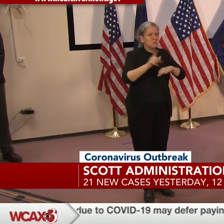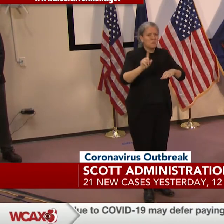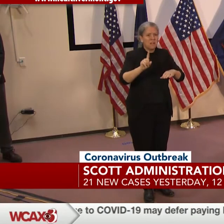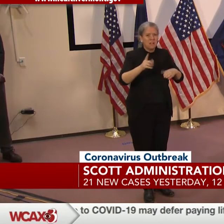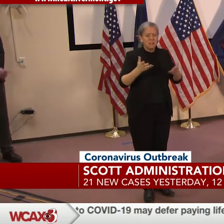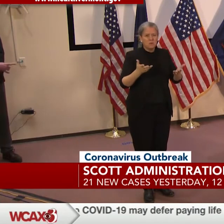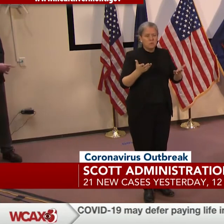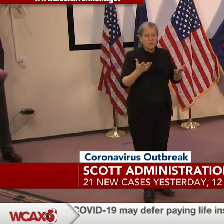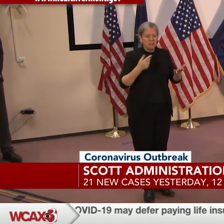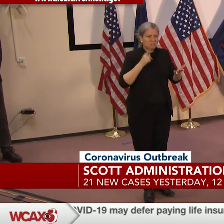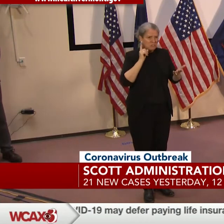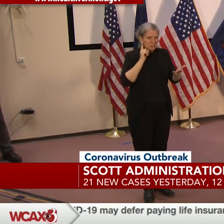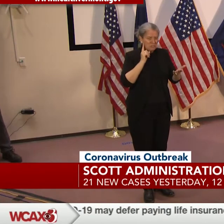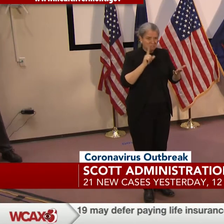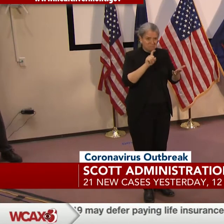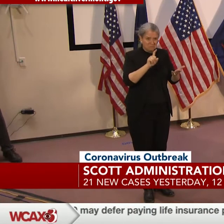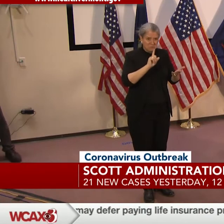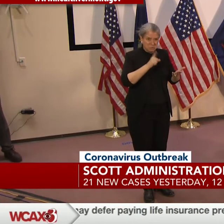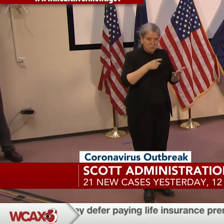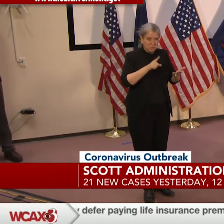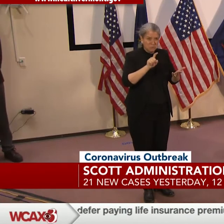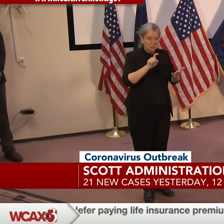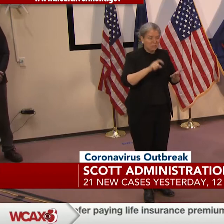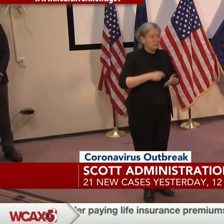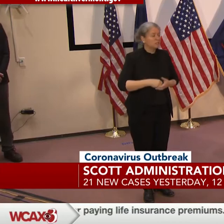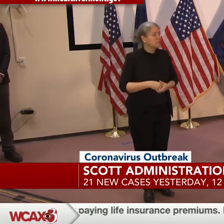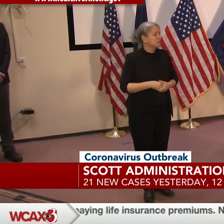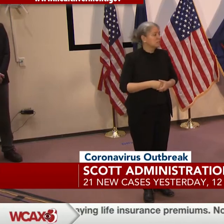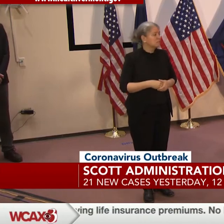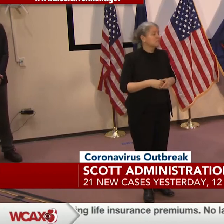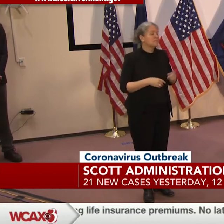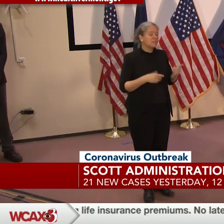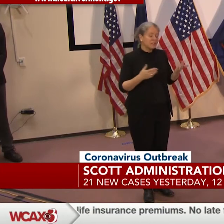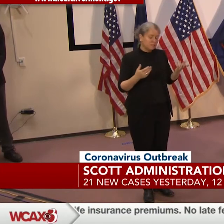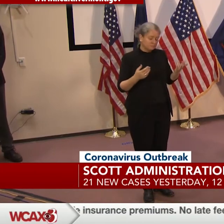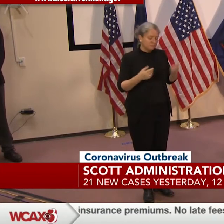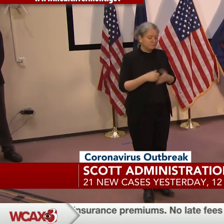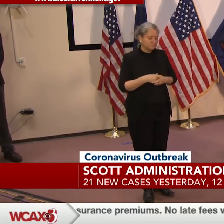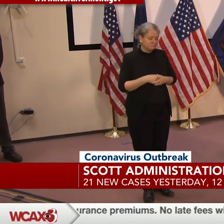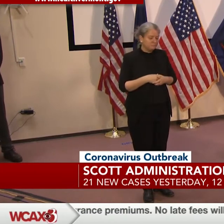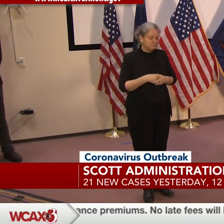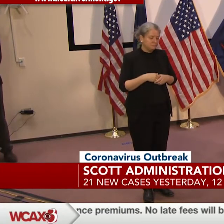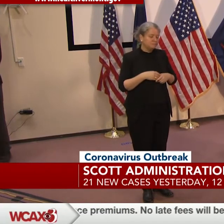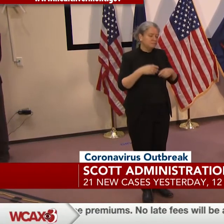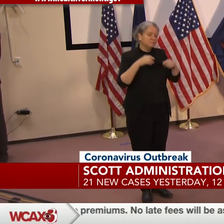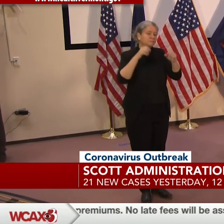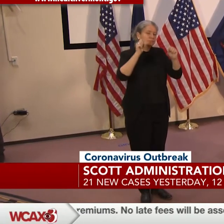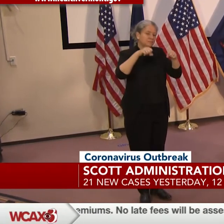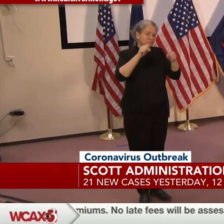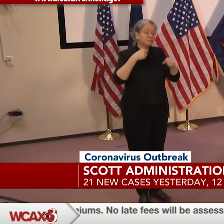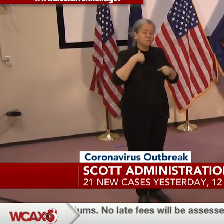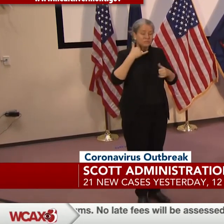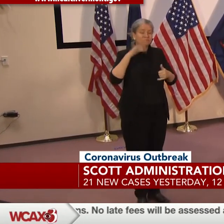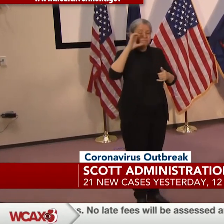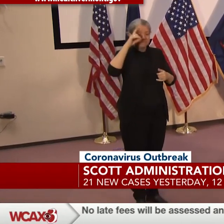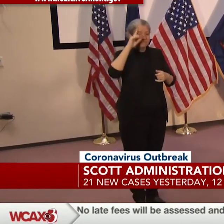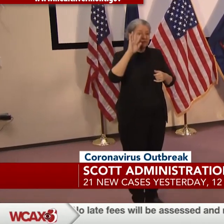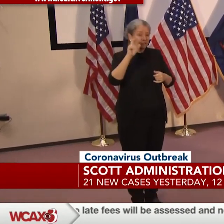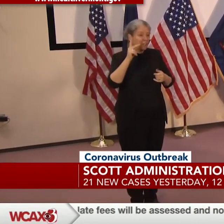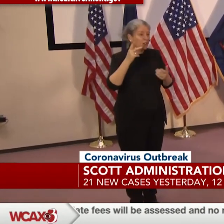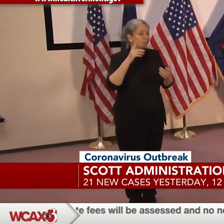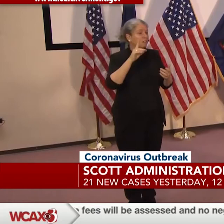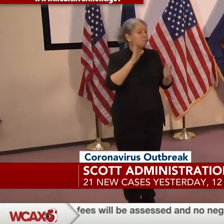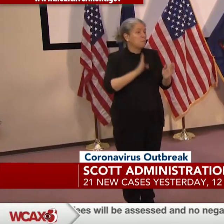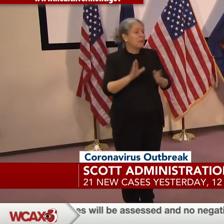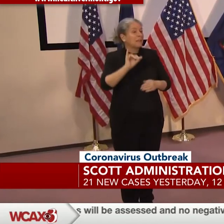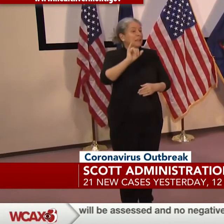Yeah, thank you, Greg. We are currently searching for trucks to just be prepared. We hope it doesn't come to